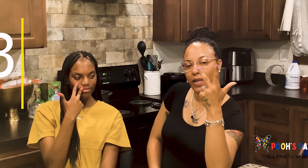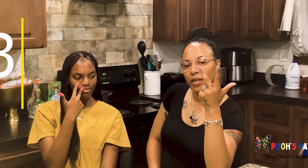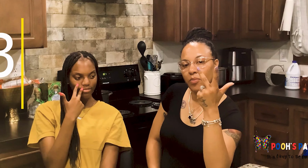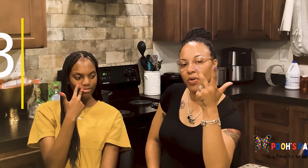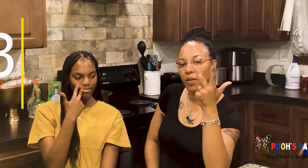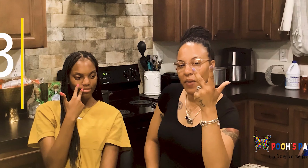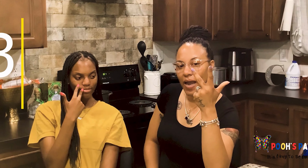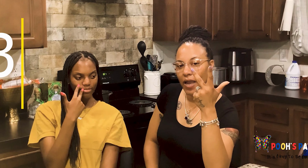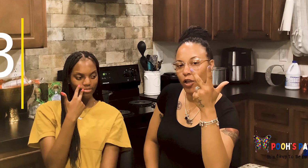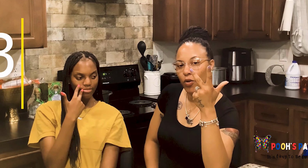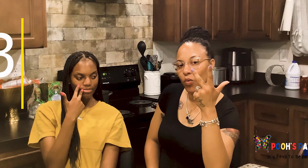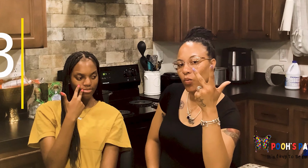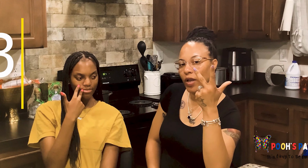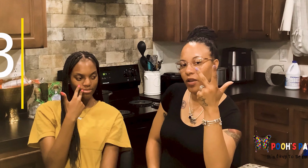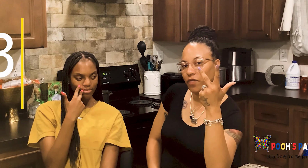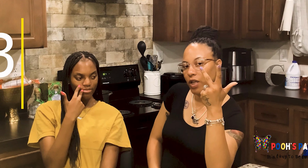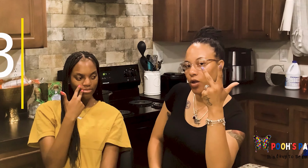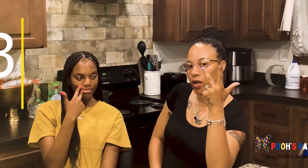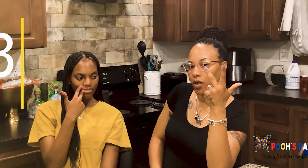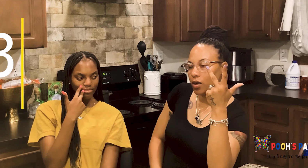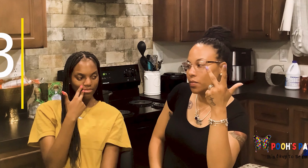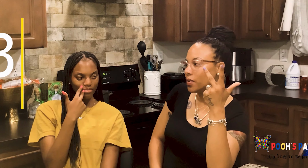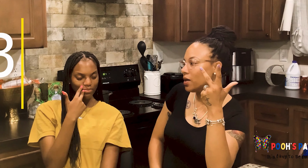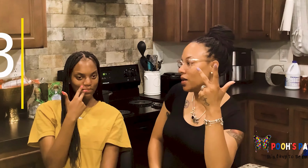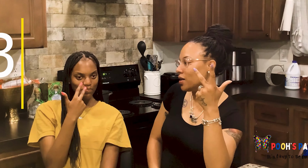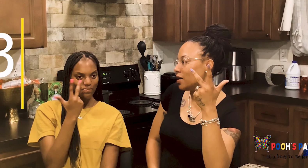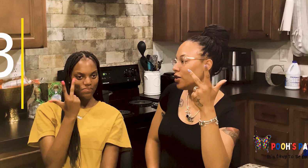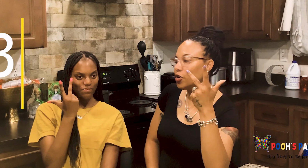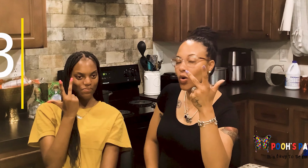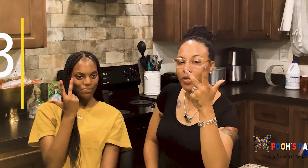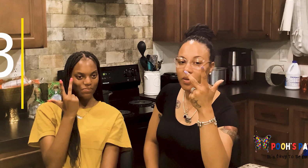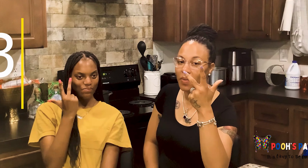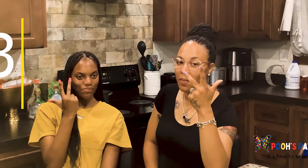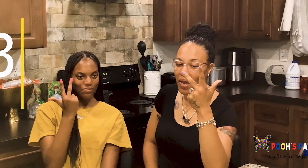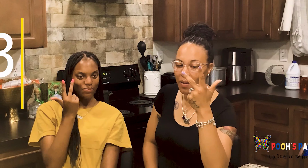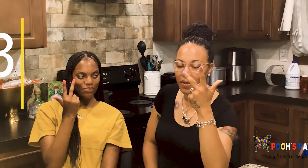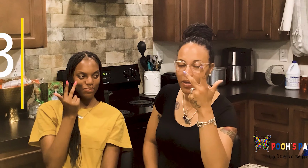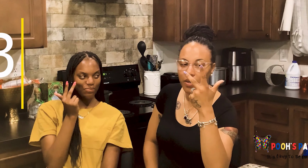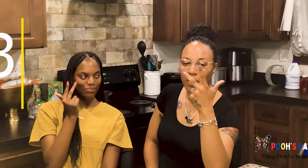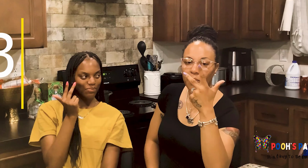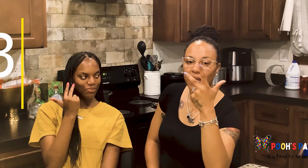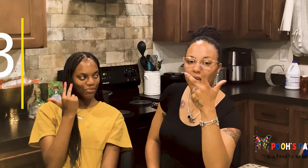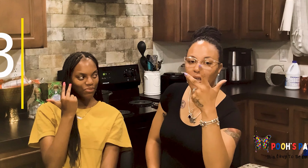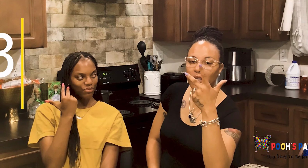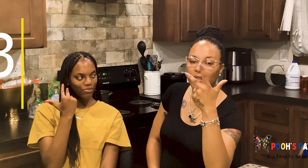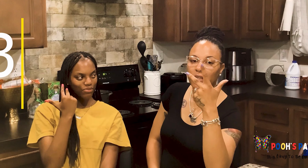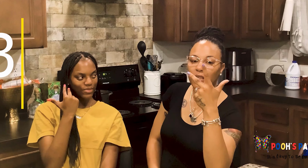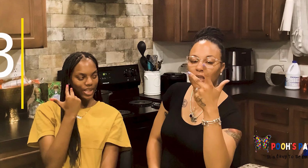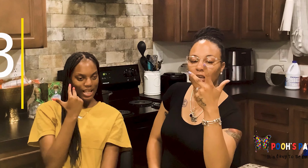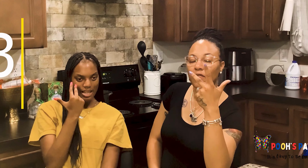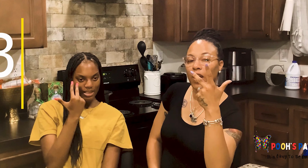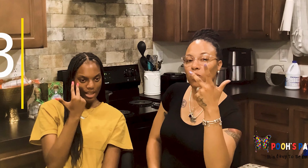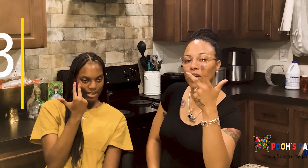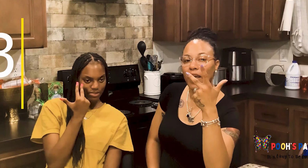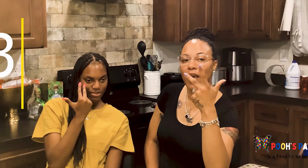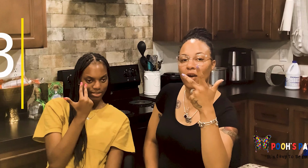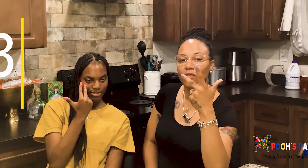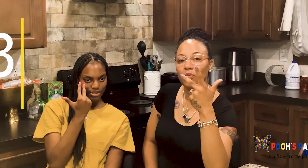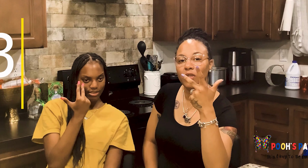didn't bring my ring finger up, nor did my baby, because if I would have, we would have